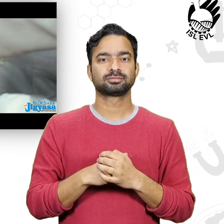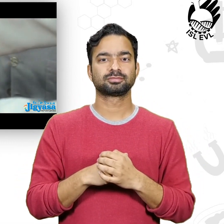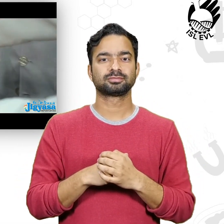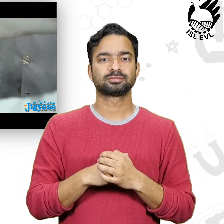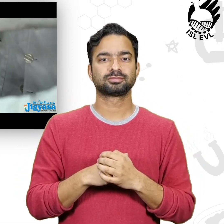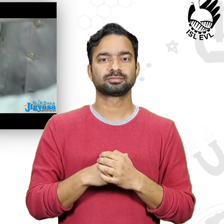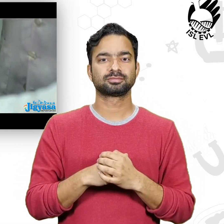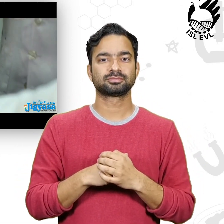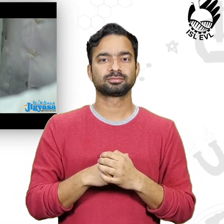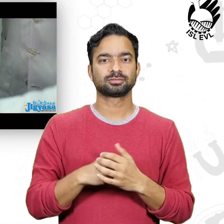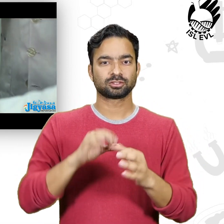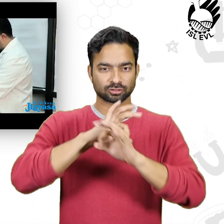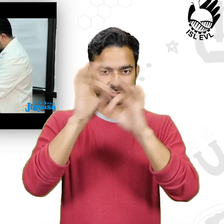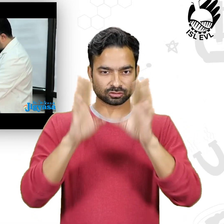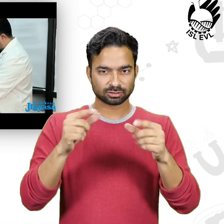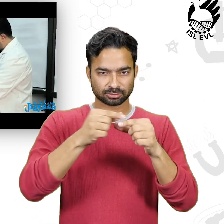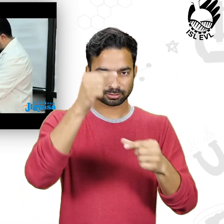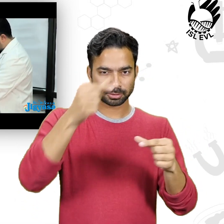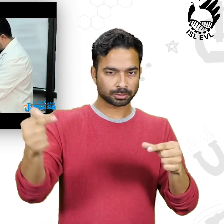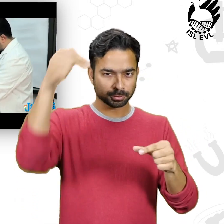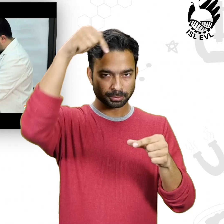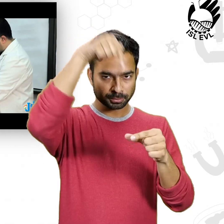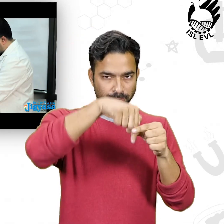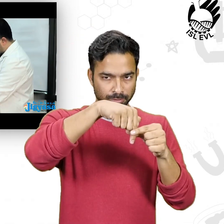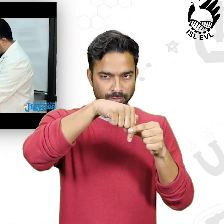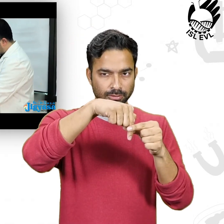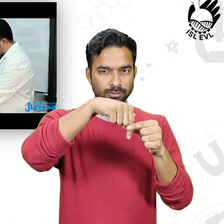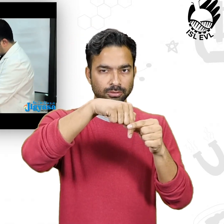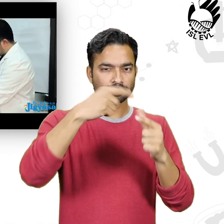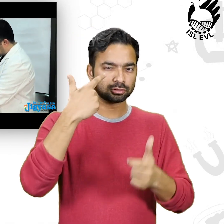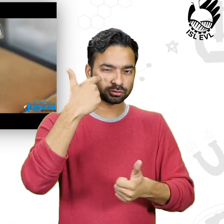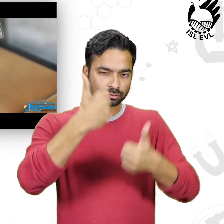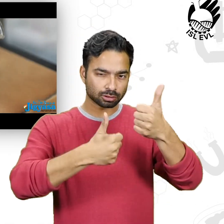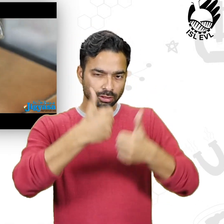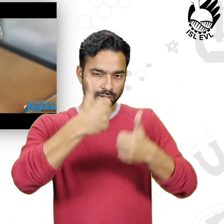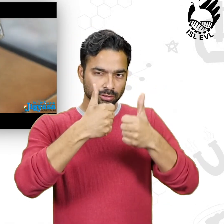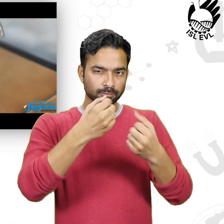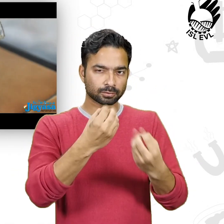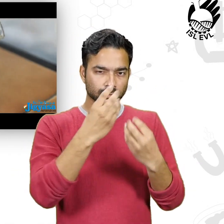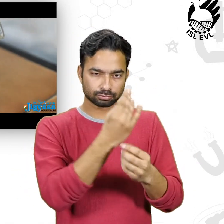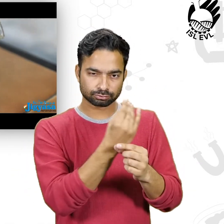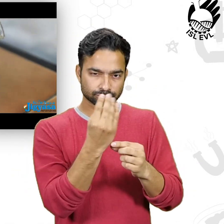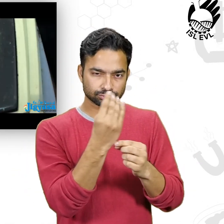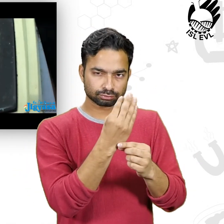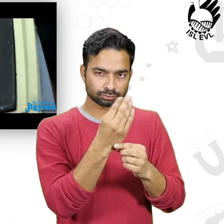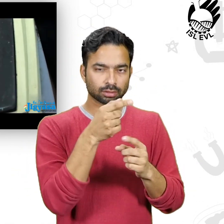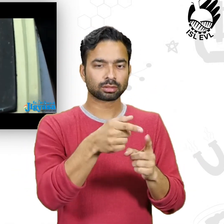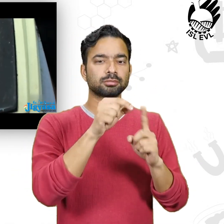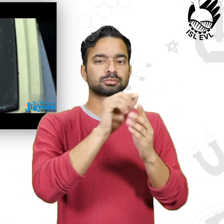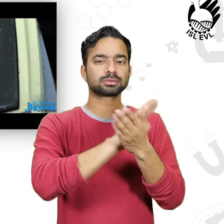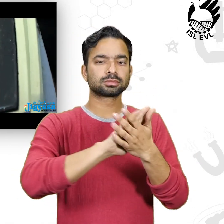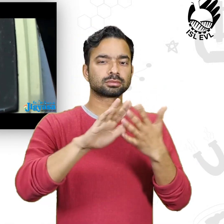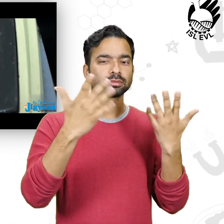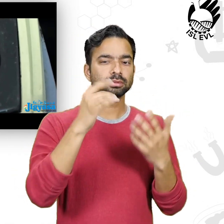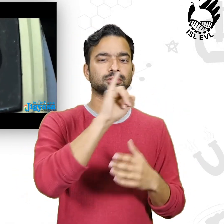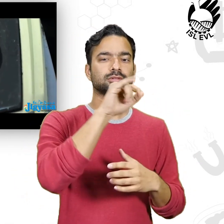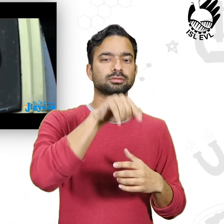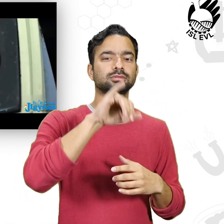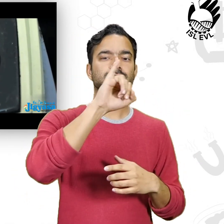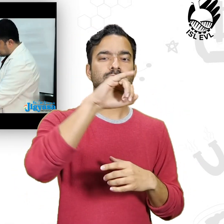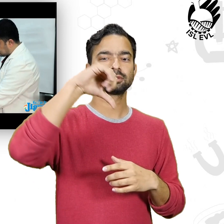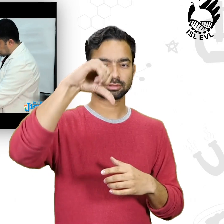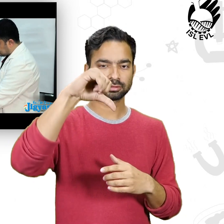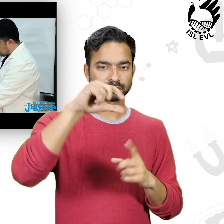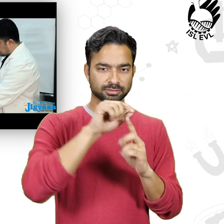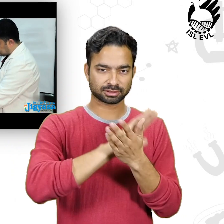water. The electrode is being dipped into the sample which is being tested. Here is the pH. The pH